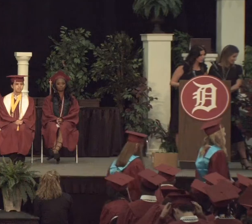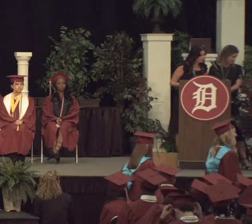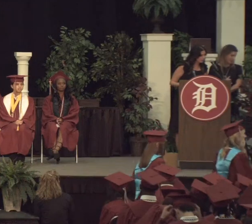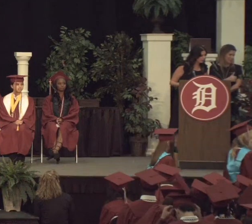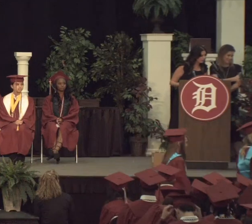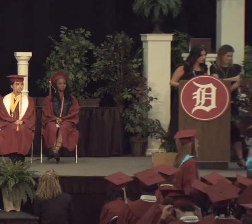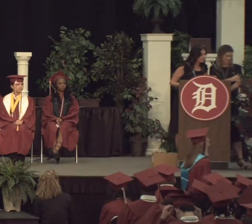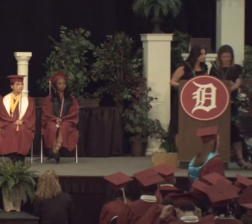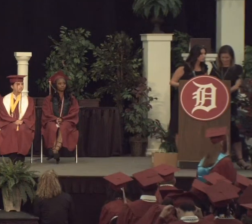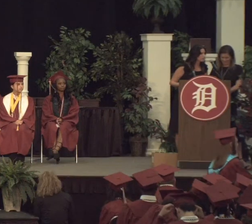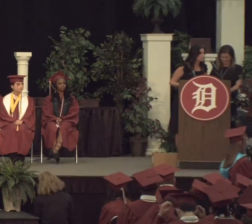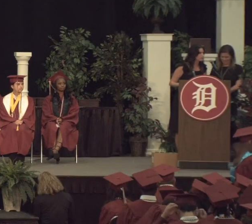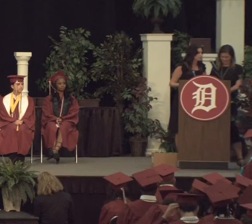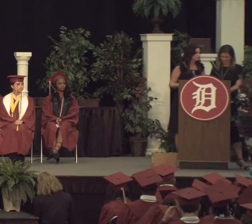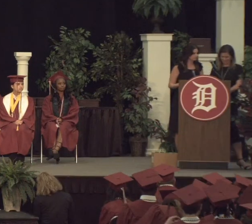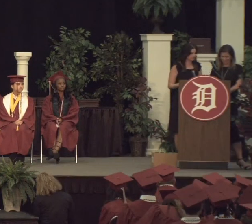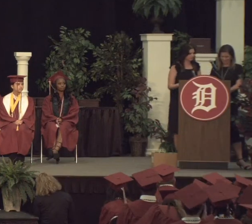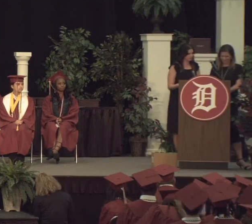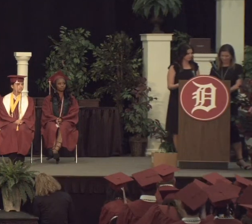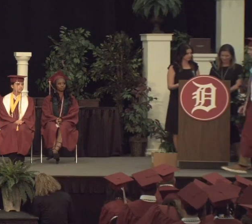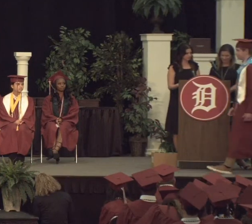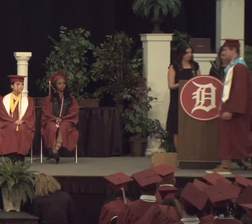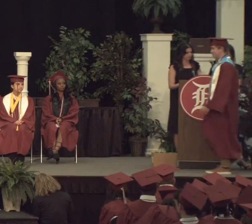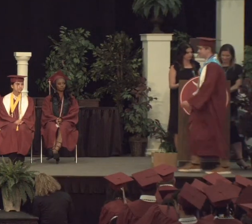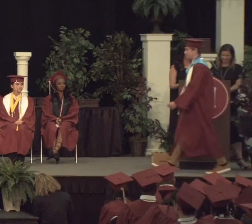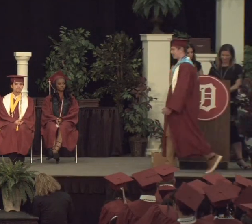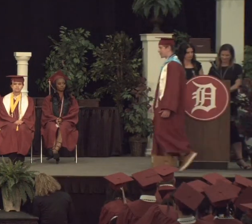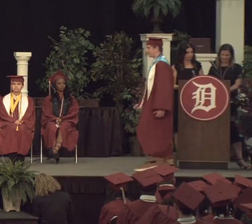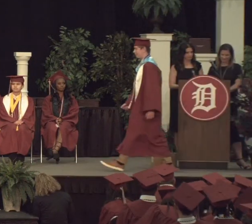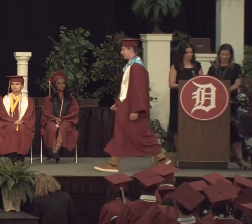John Chauvin, magna cum laude.